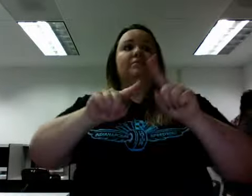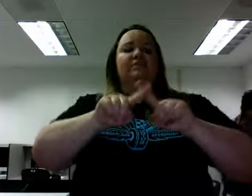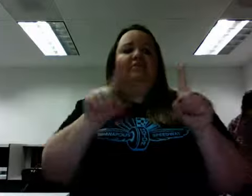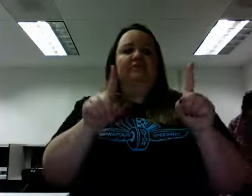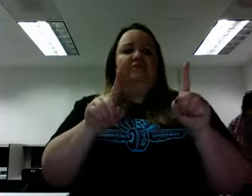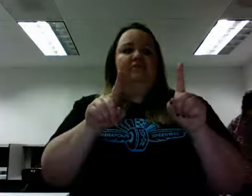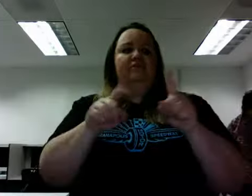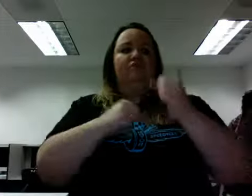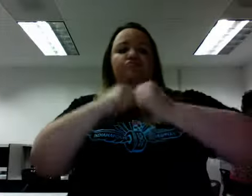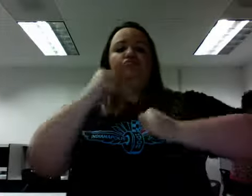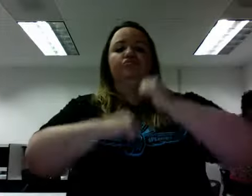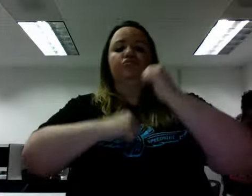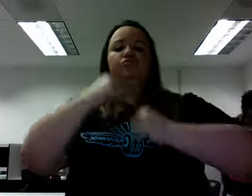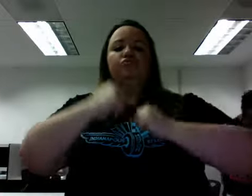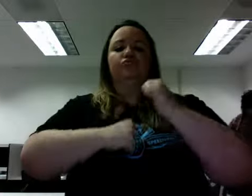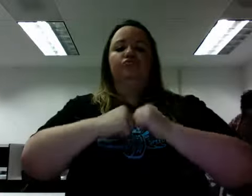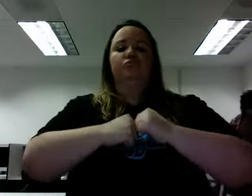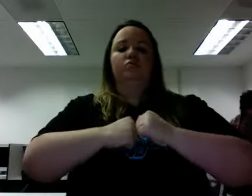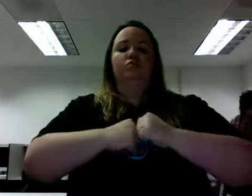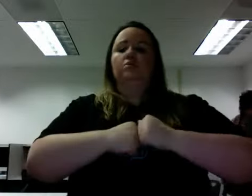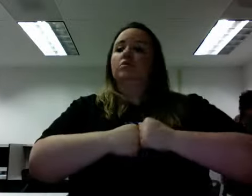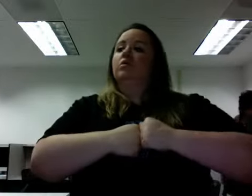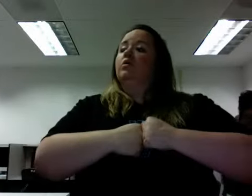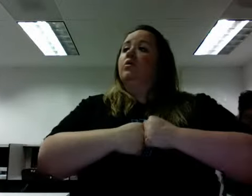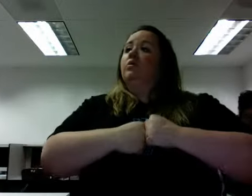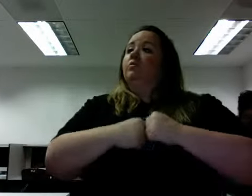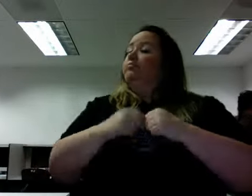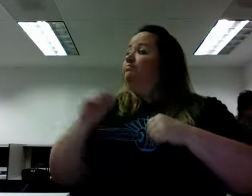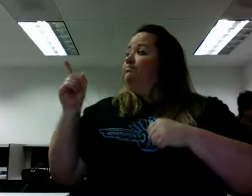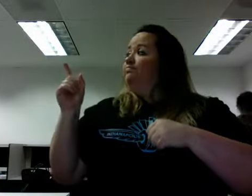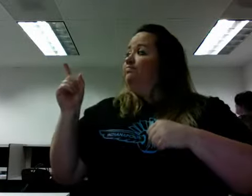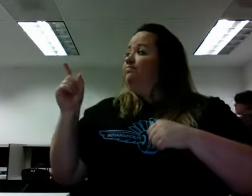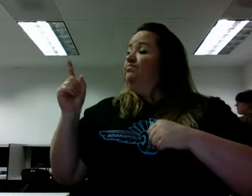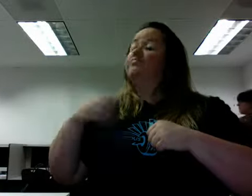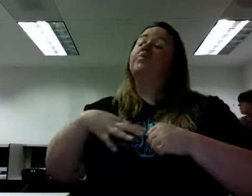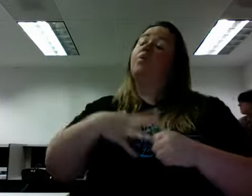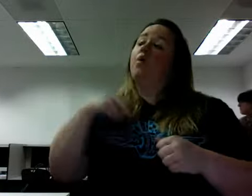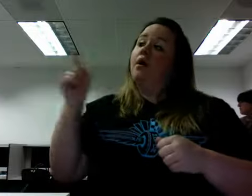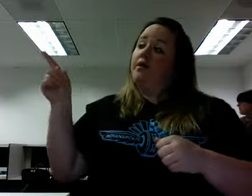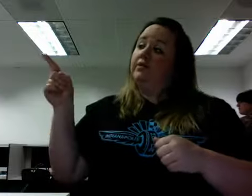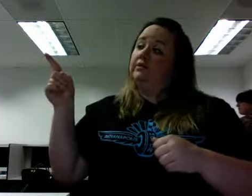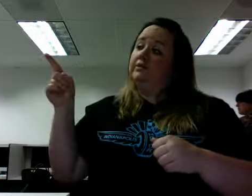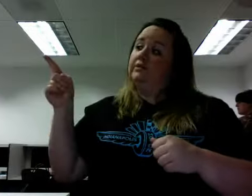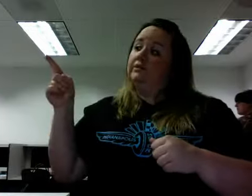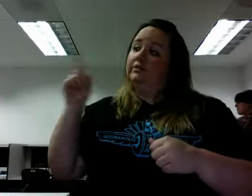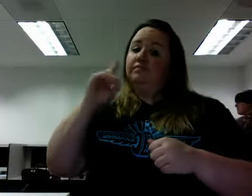the white out here that surrounds the outside of the bone. It tends to be a sleeve that surrounds the bone. What do we call this sleeve? Anybody look ahead in their